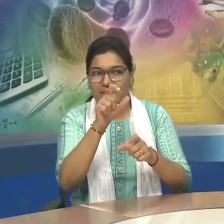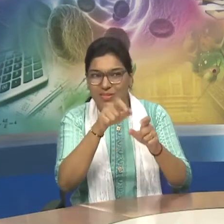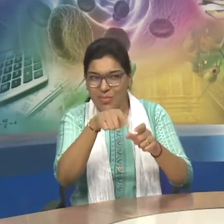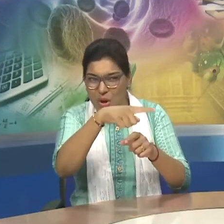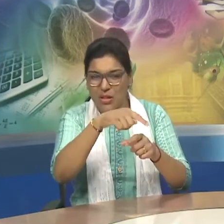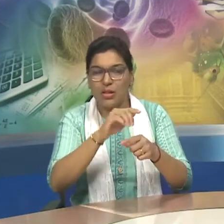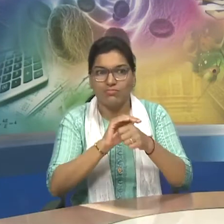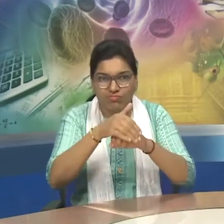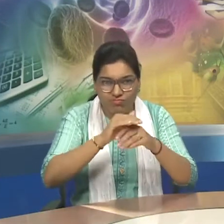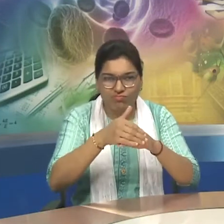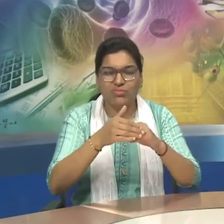Such concept